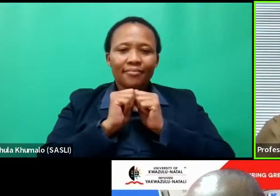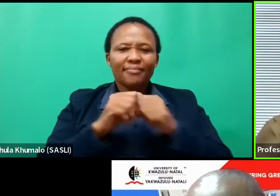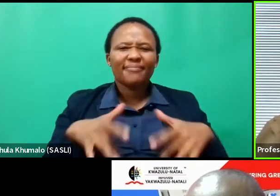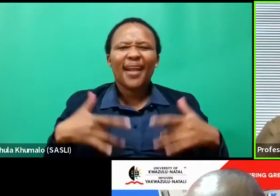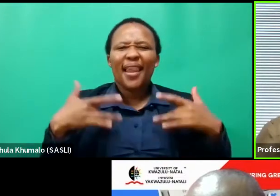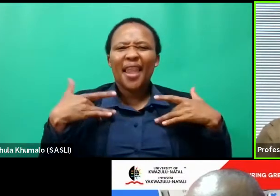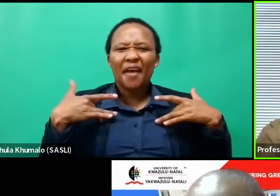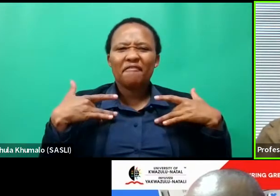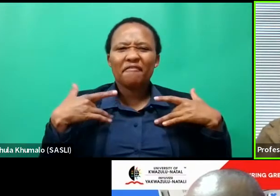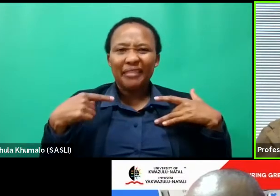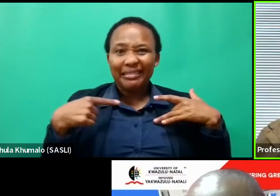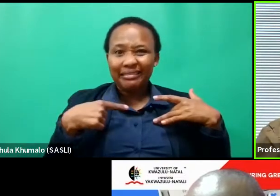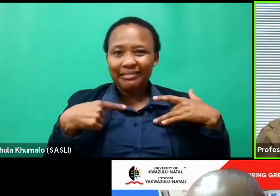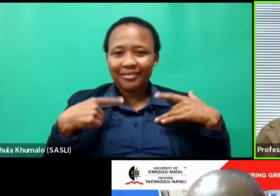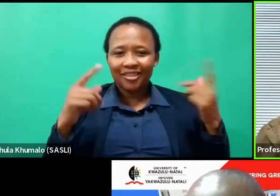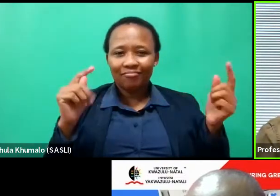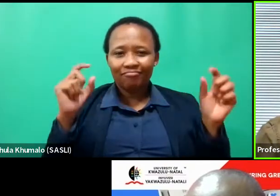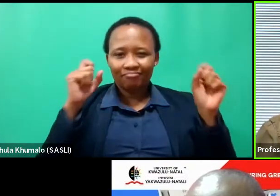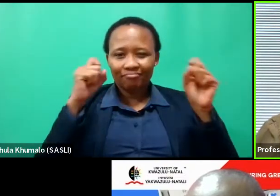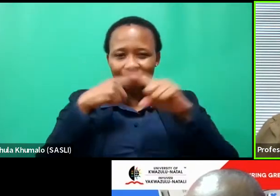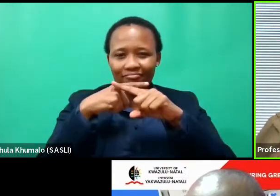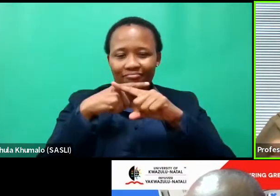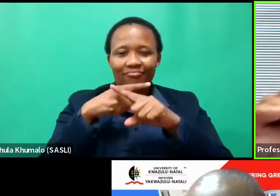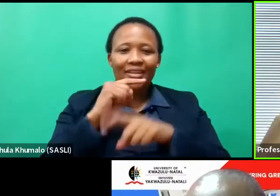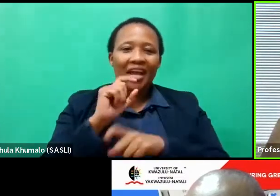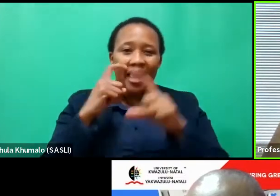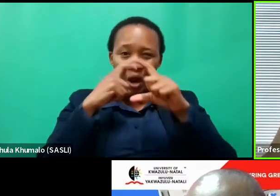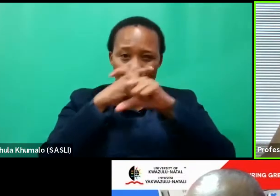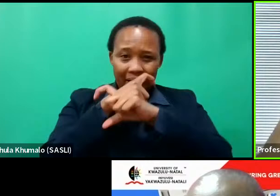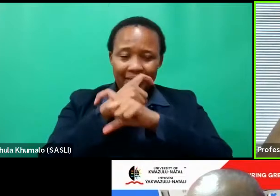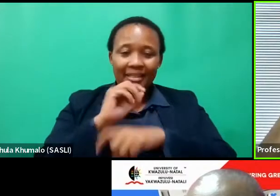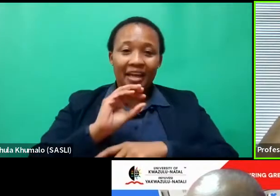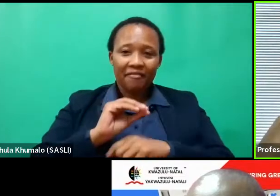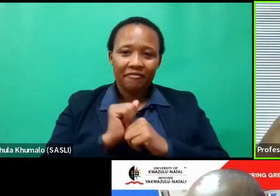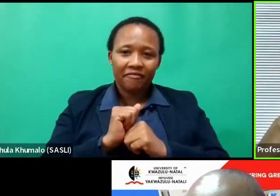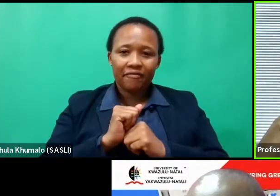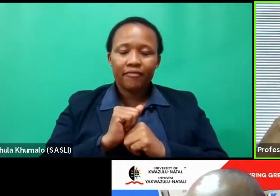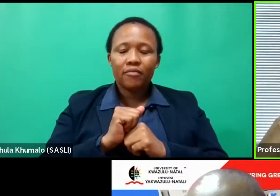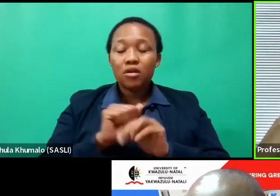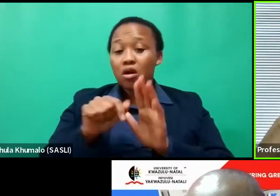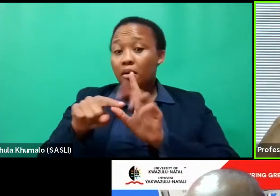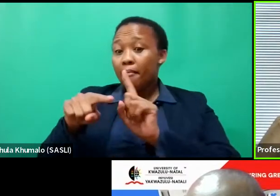so, if you look back at the old positivist theory, right?